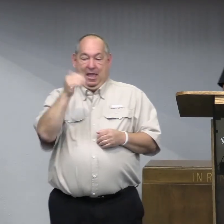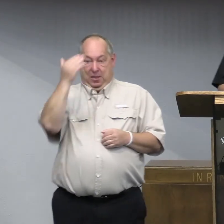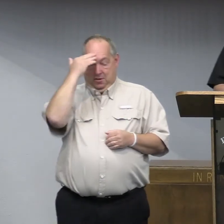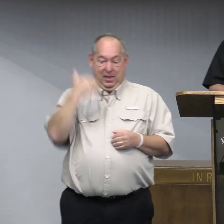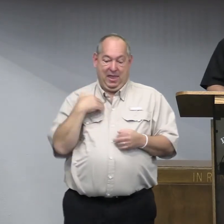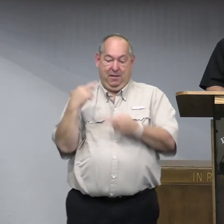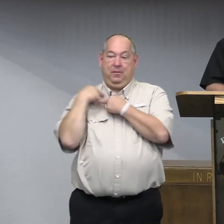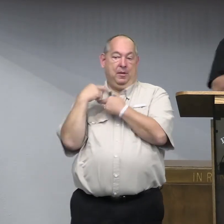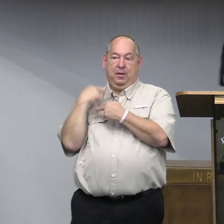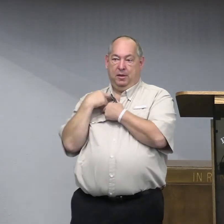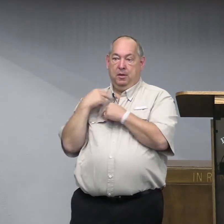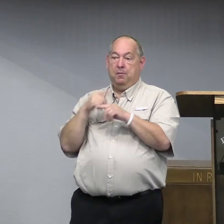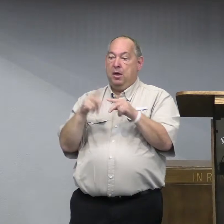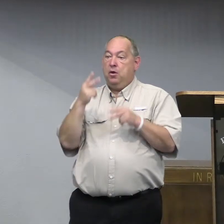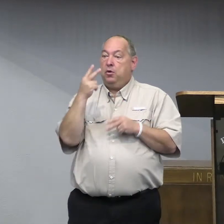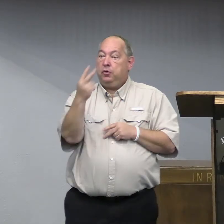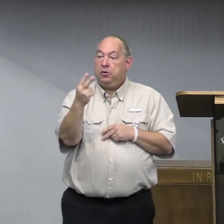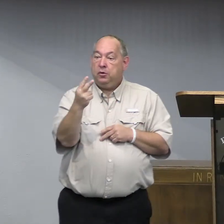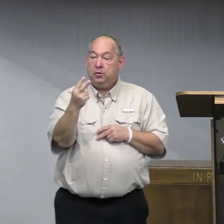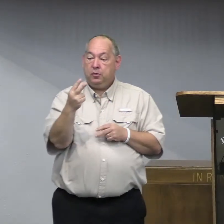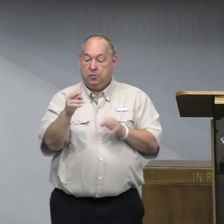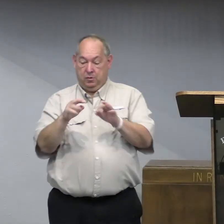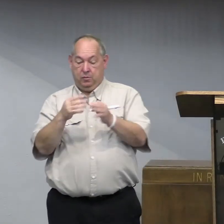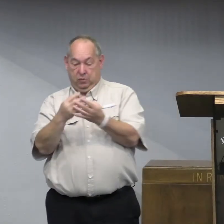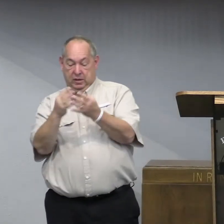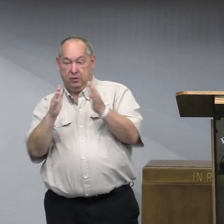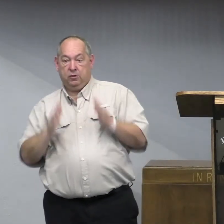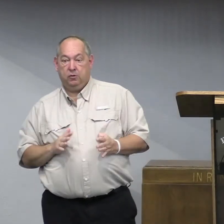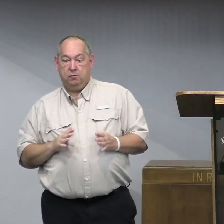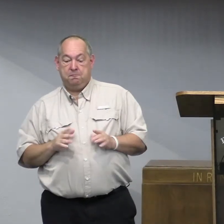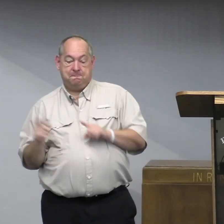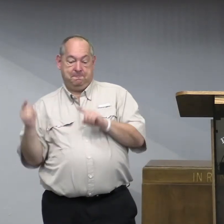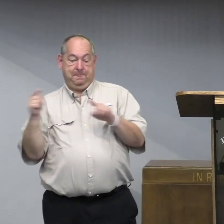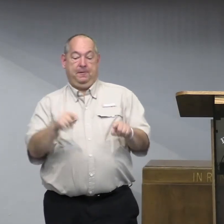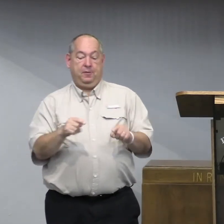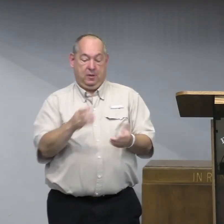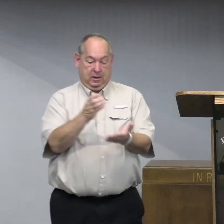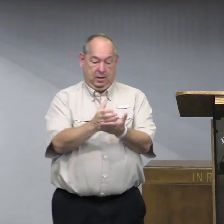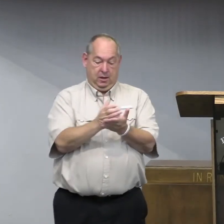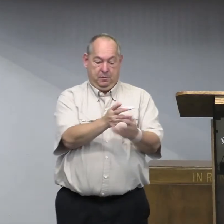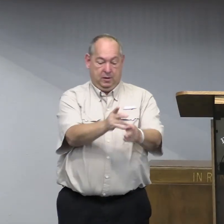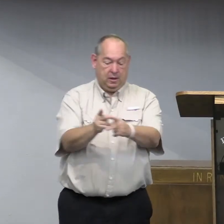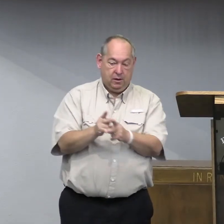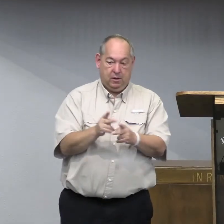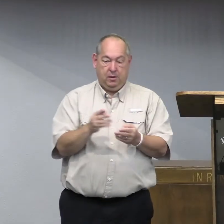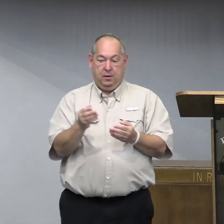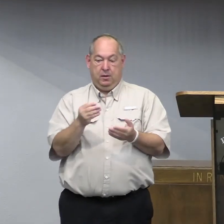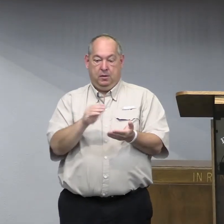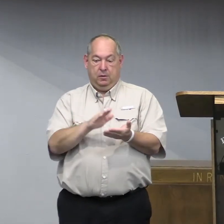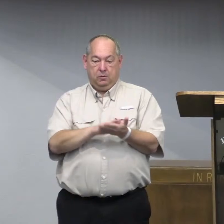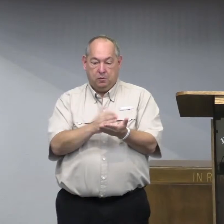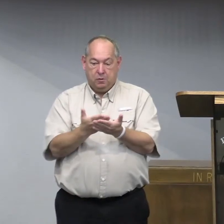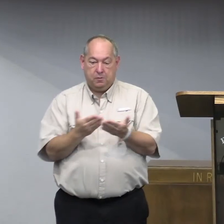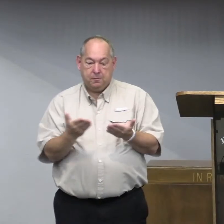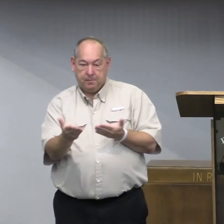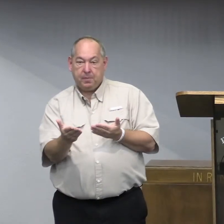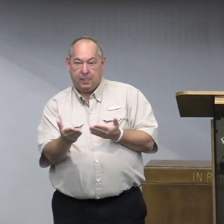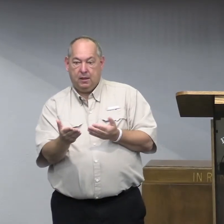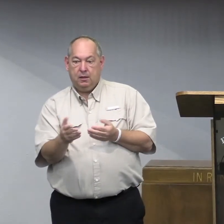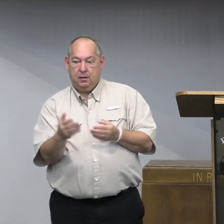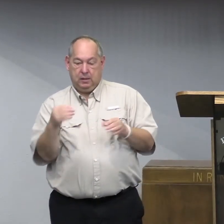this responsibility, but two fellow prisoners, a cupbearer and a baker, end up in prison, and they both